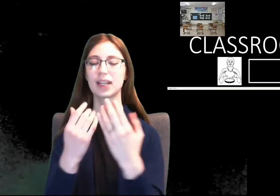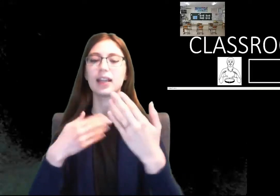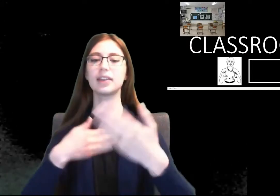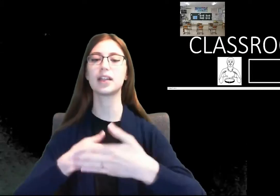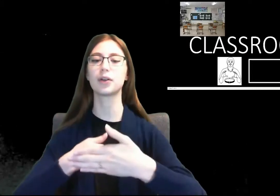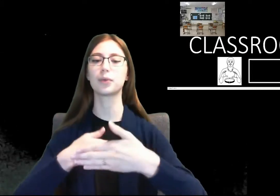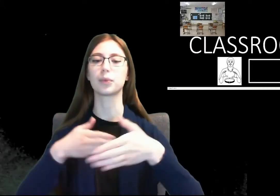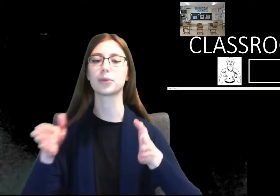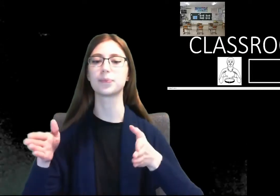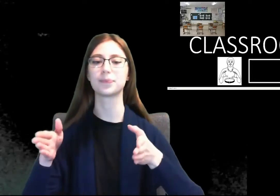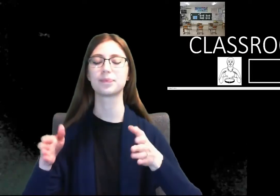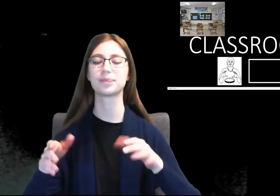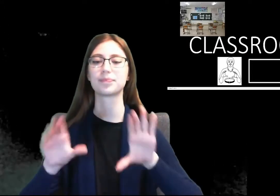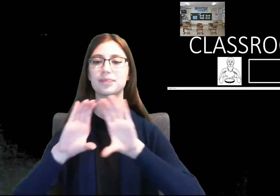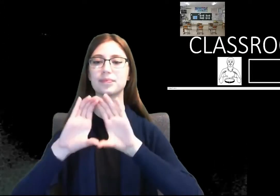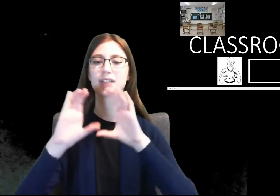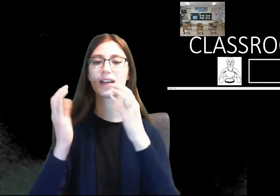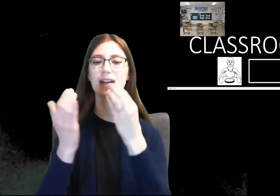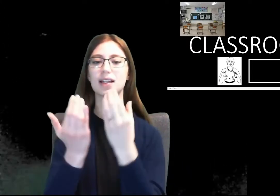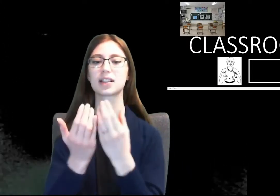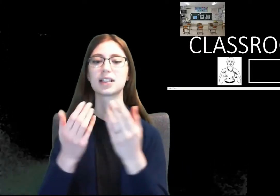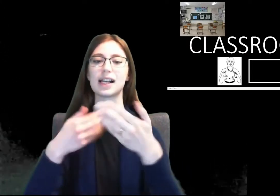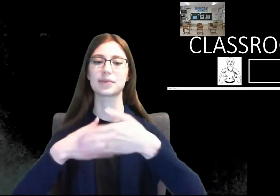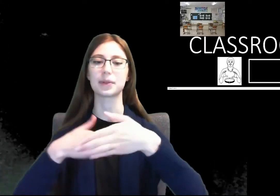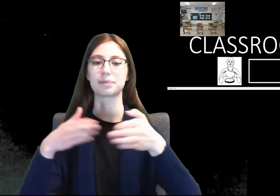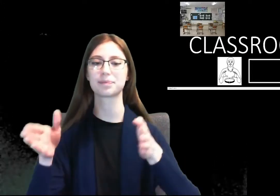and then room. Classroom.